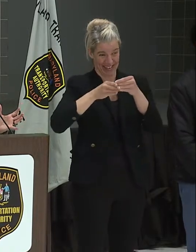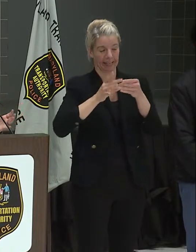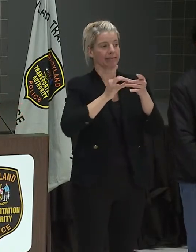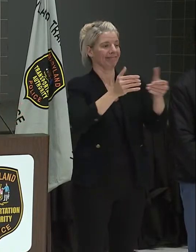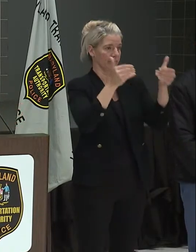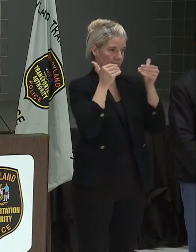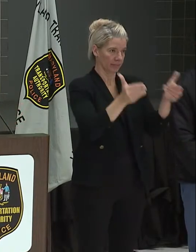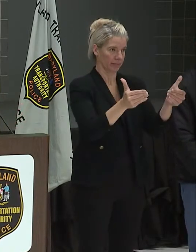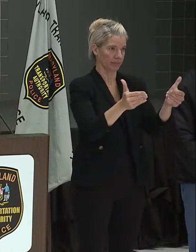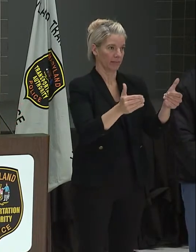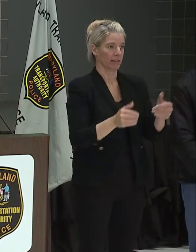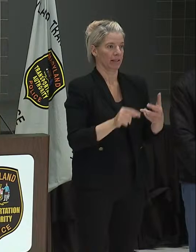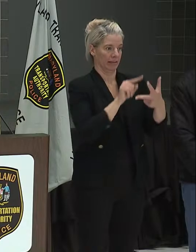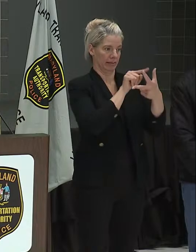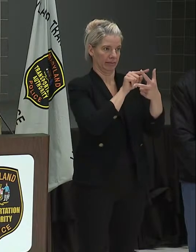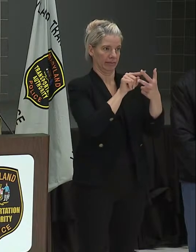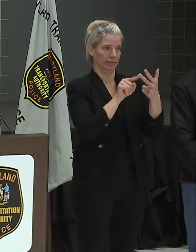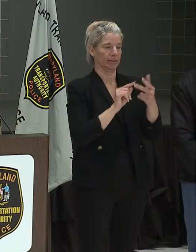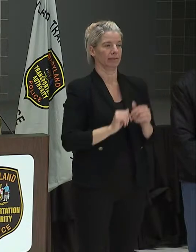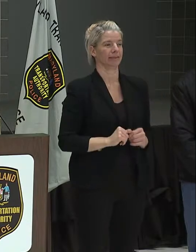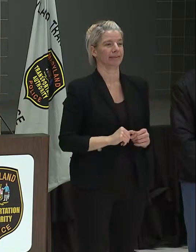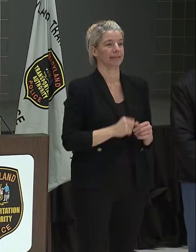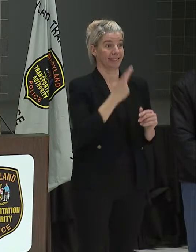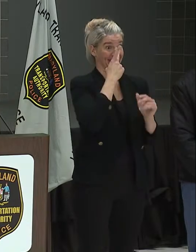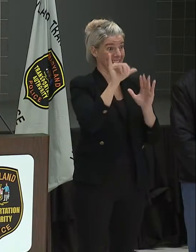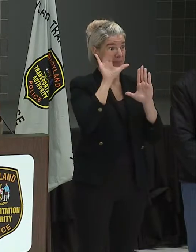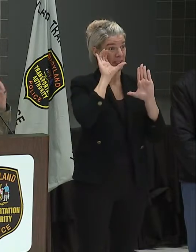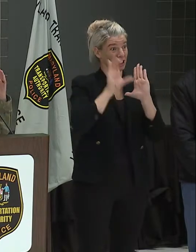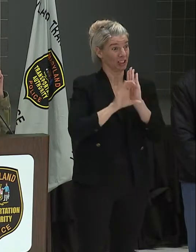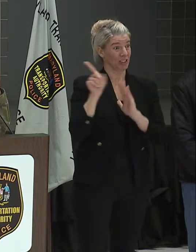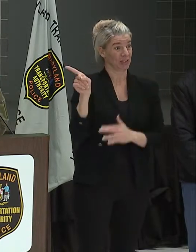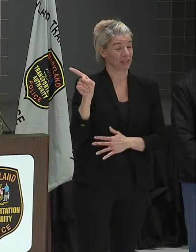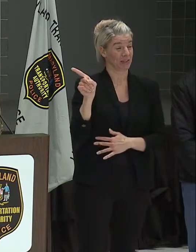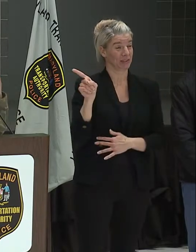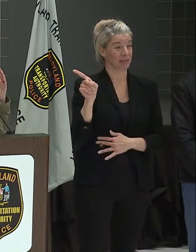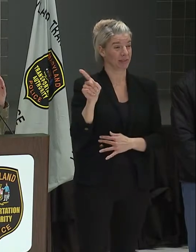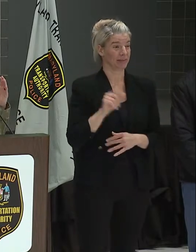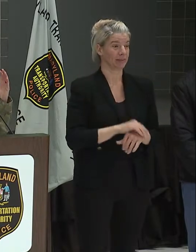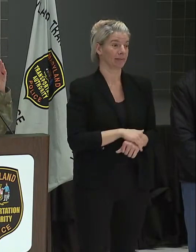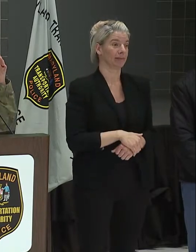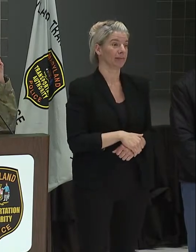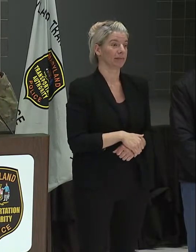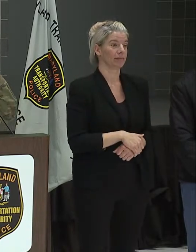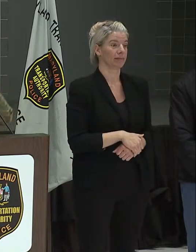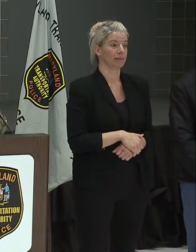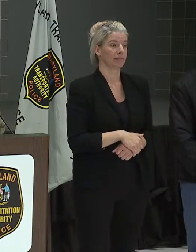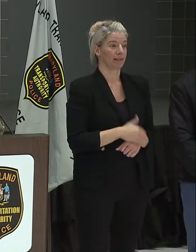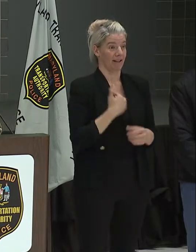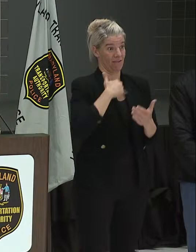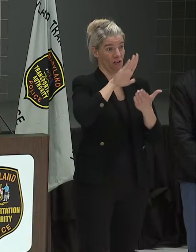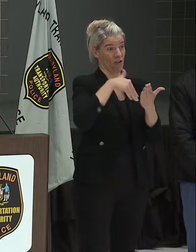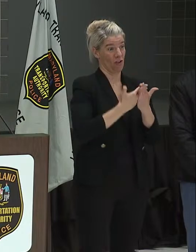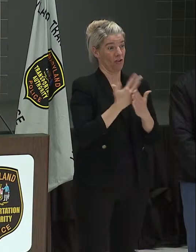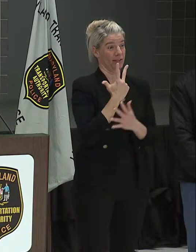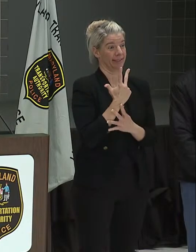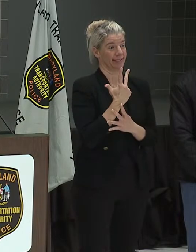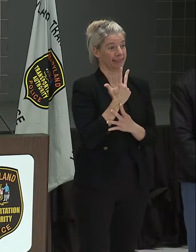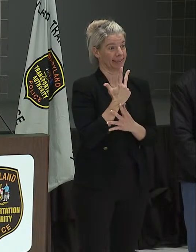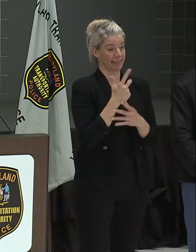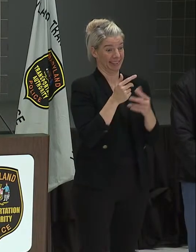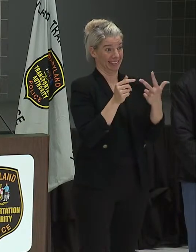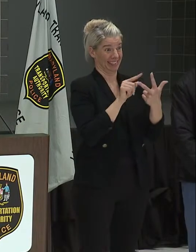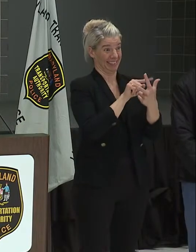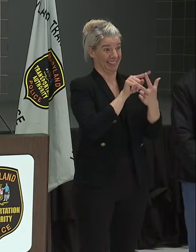three salvors. If you look at the picture that the governor shows, you have all three salvage efforts coalescing right at